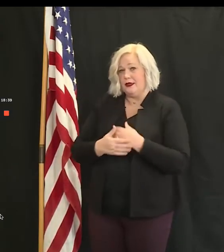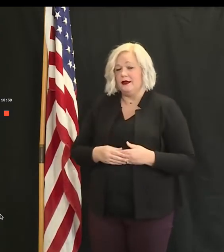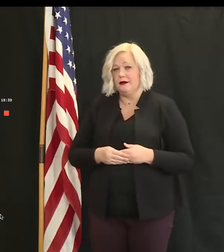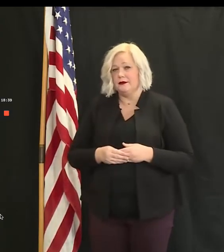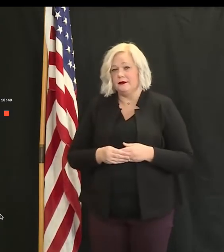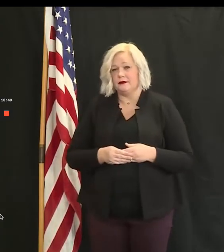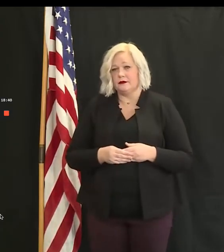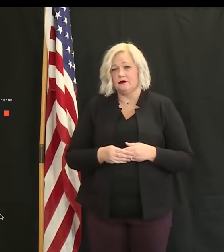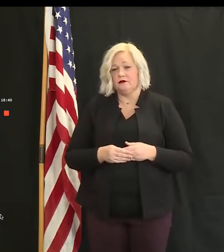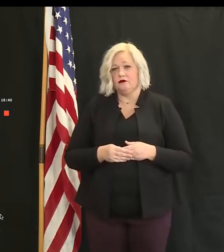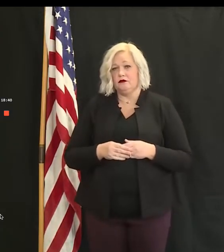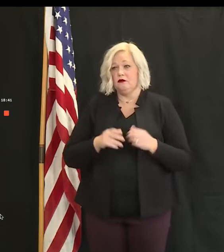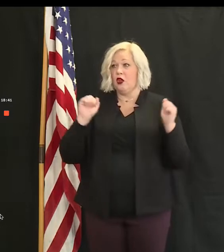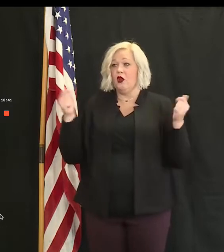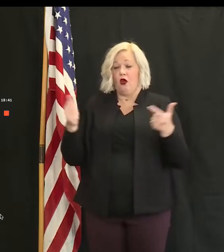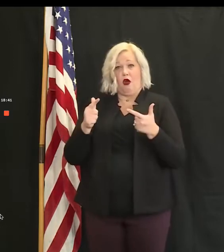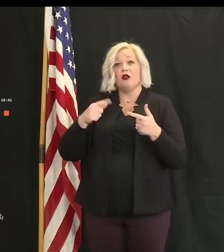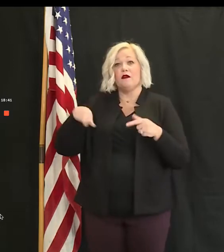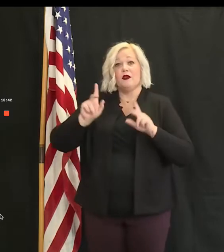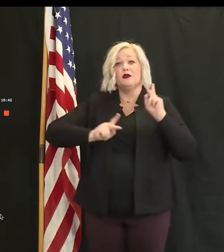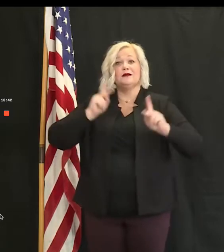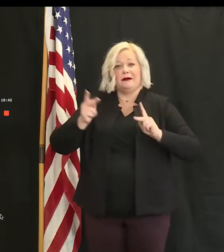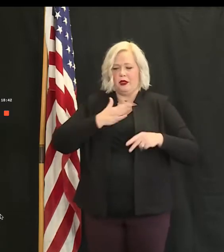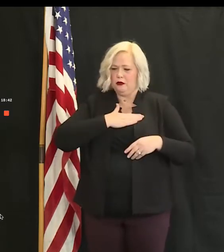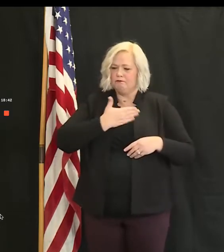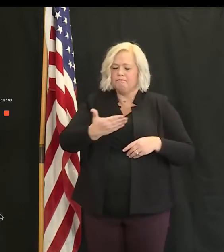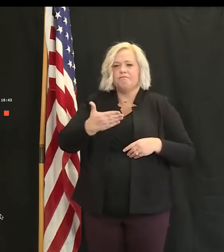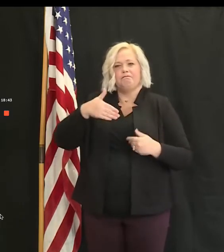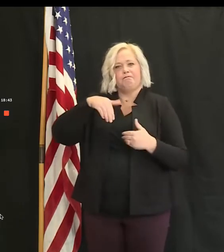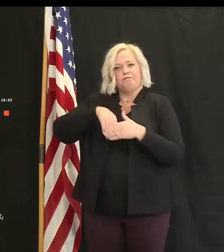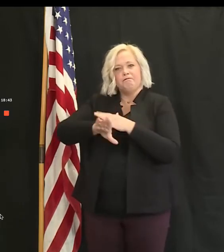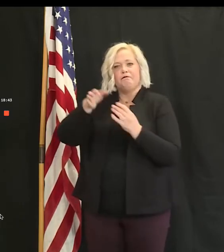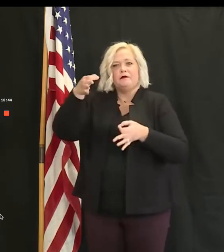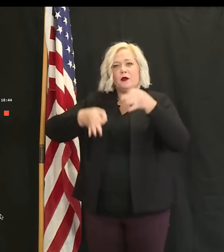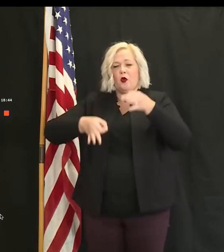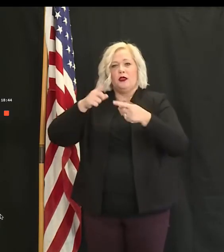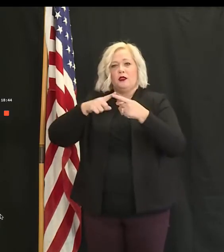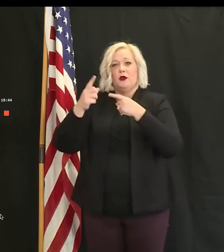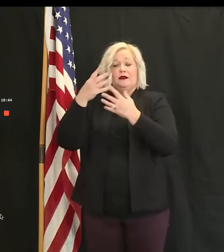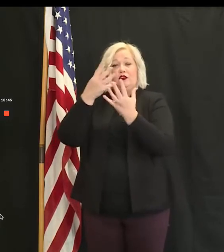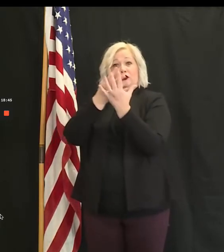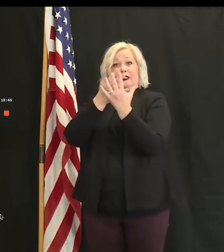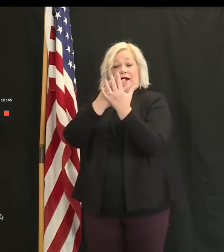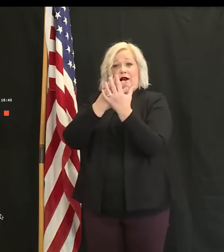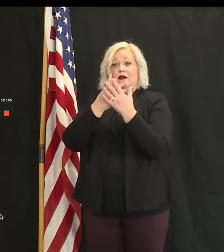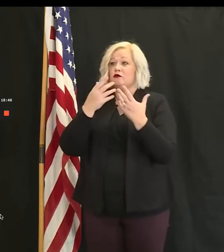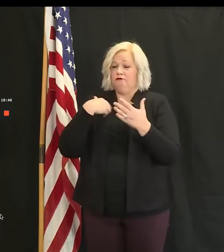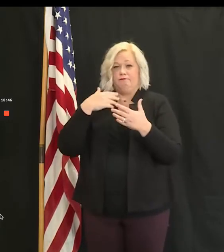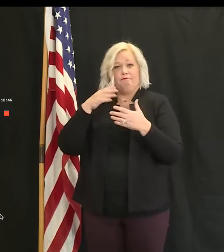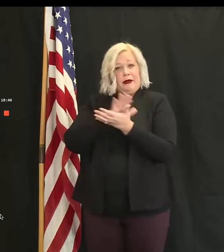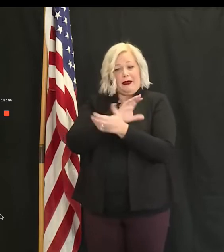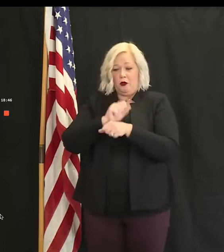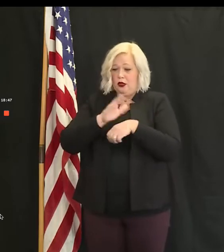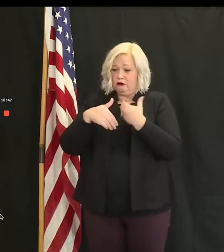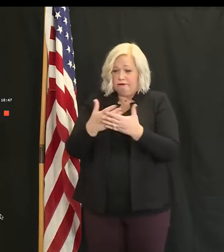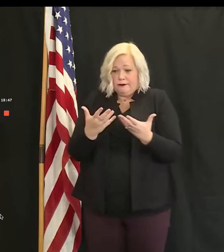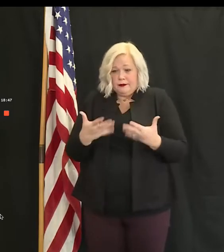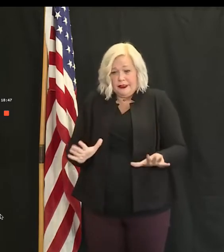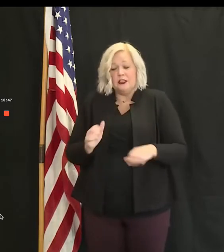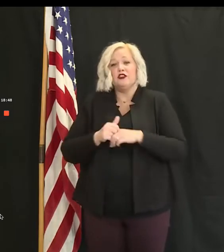All defendants turned themselves in to the Genesee County Jail. They have been processed and have been arraigned on the